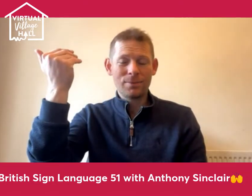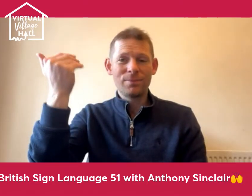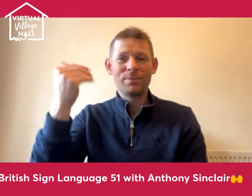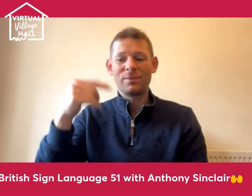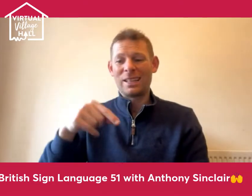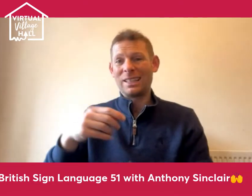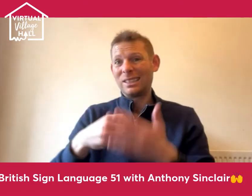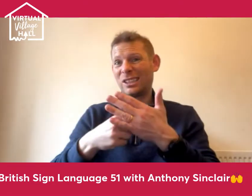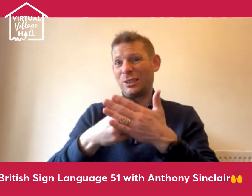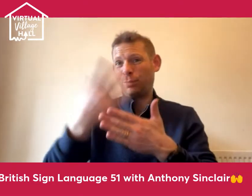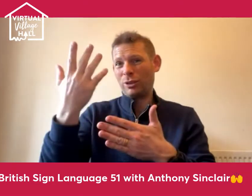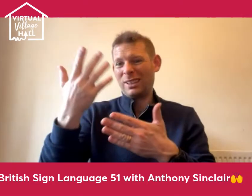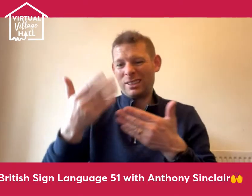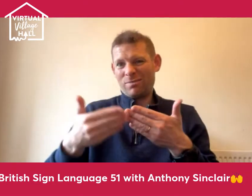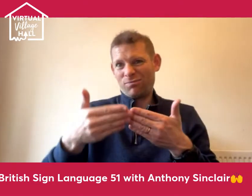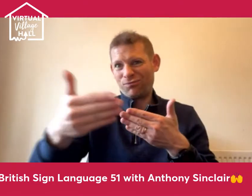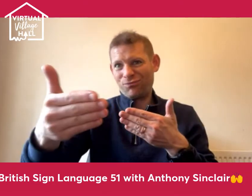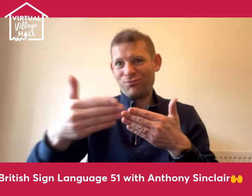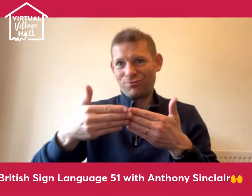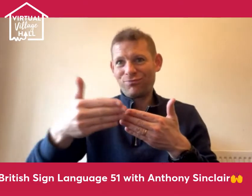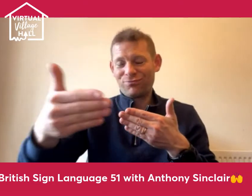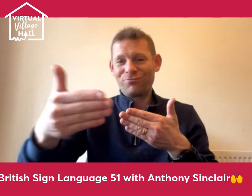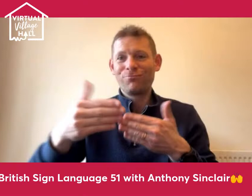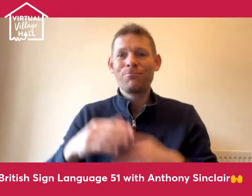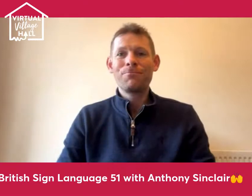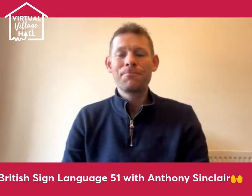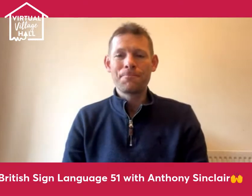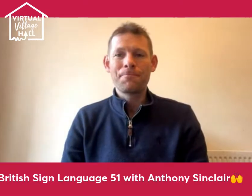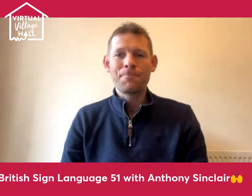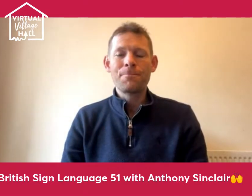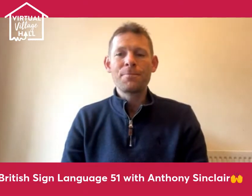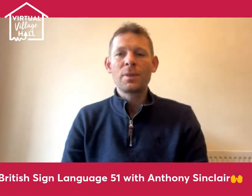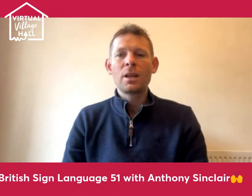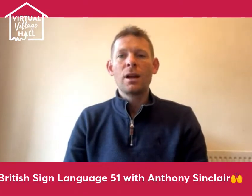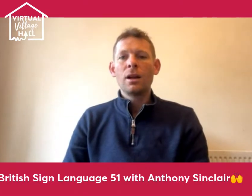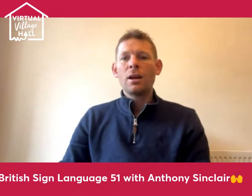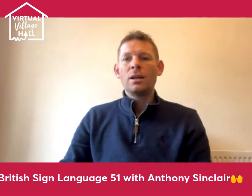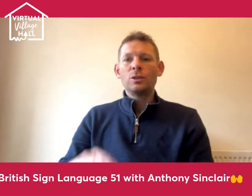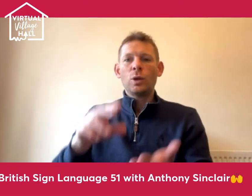Yeah, so summer and spring, that's how we sign those two seasons.